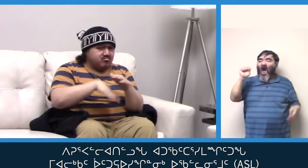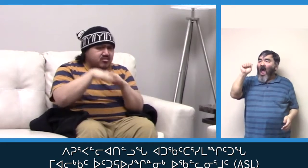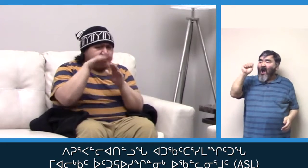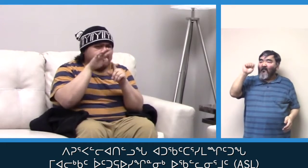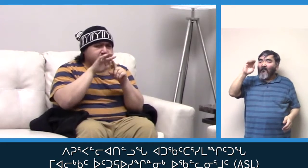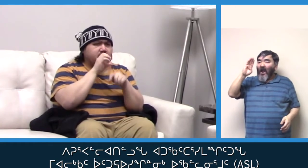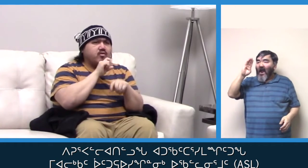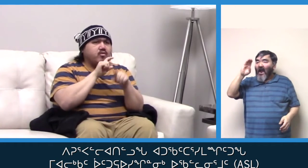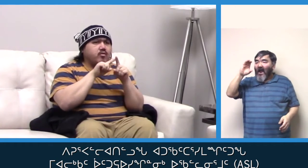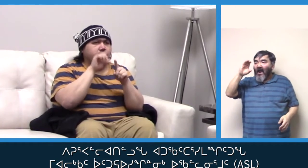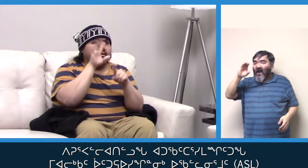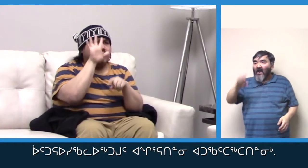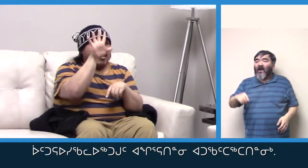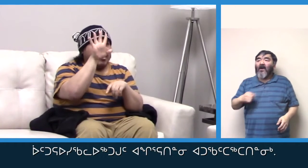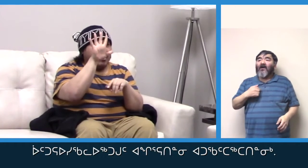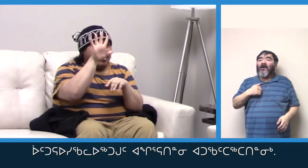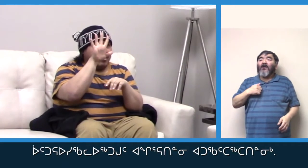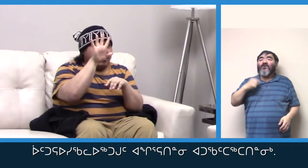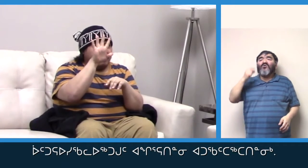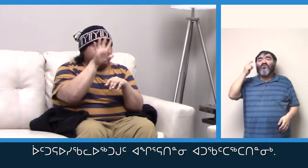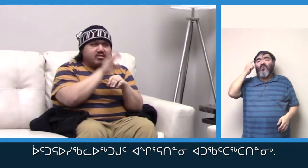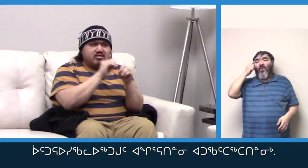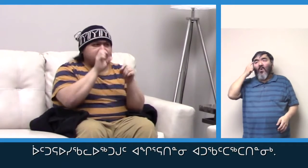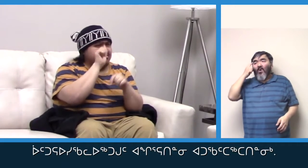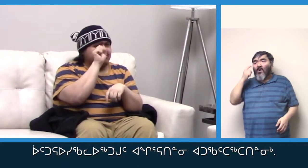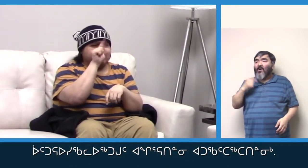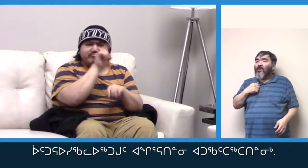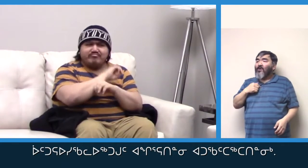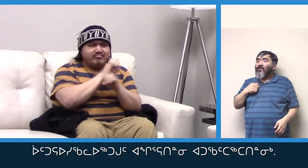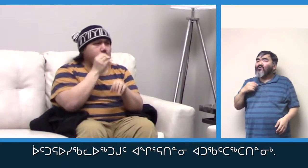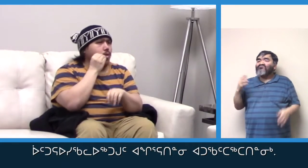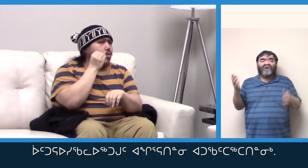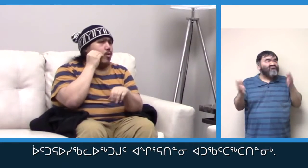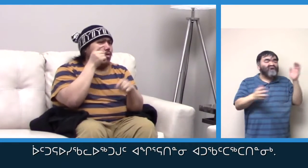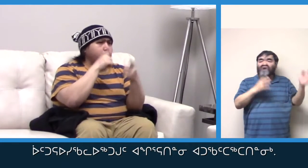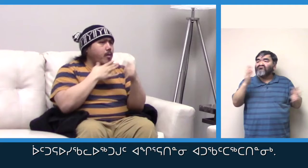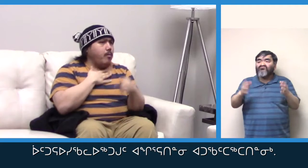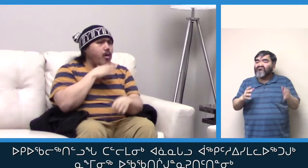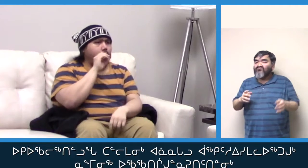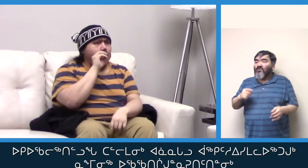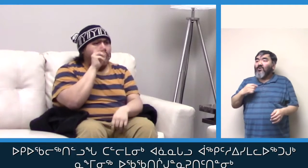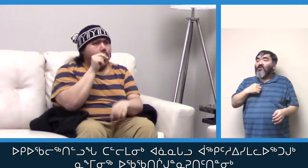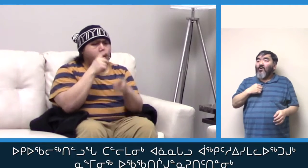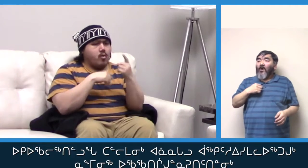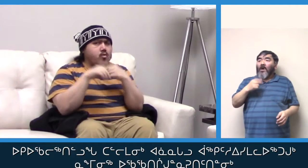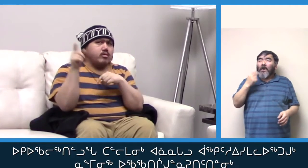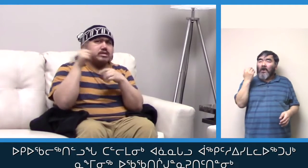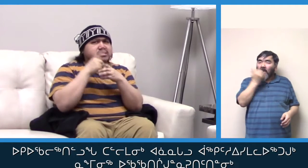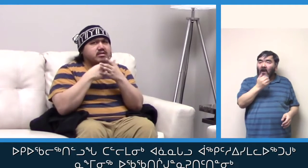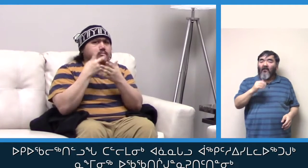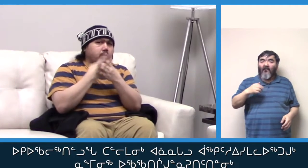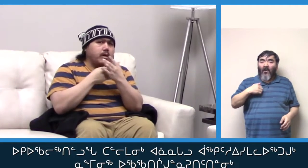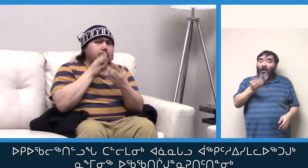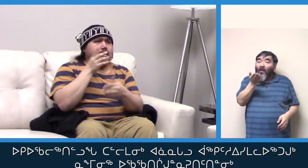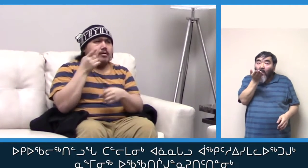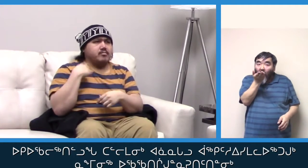I didn't use American Sign Language. We had a sign that we used at home. When I was 5 years